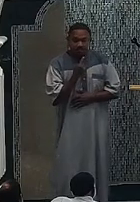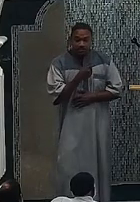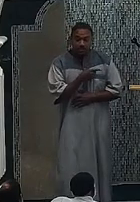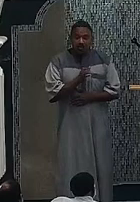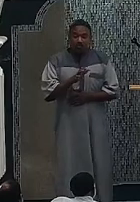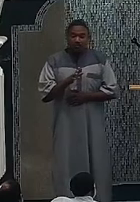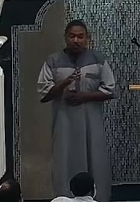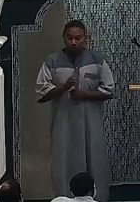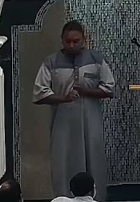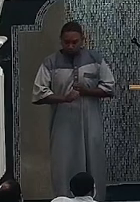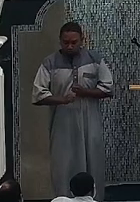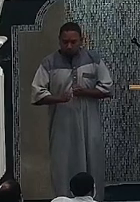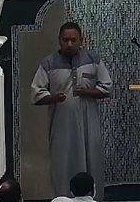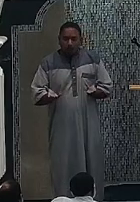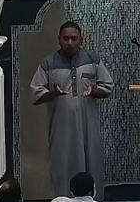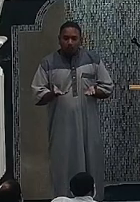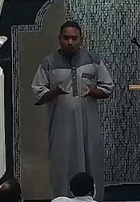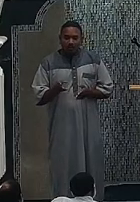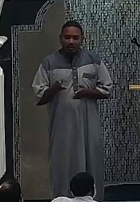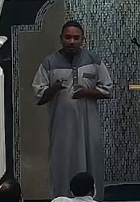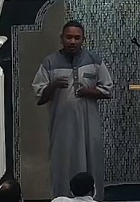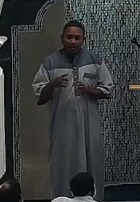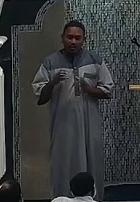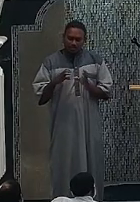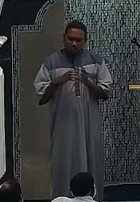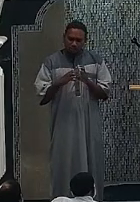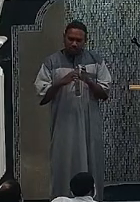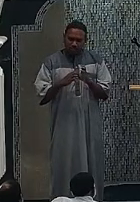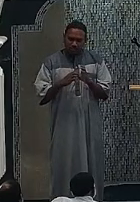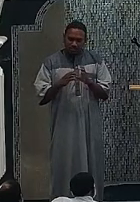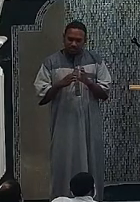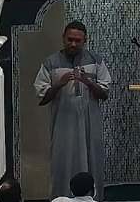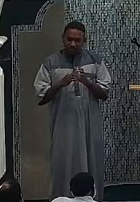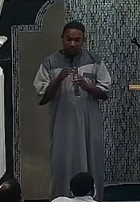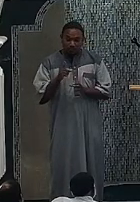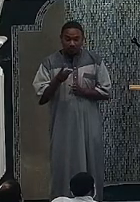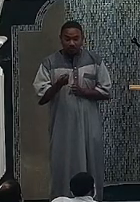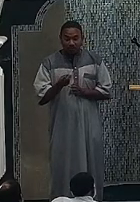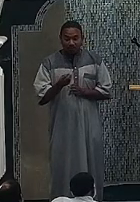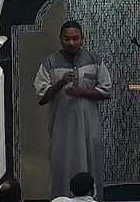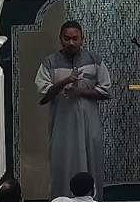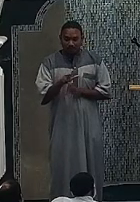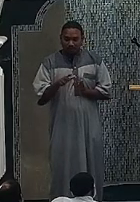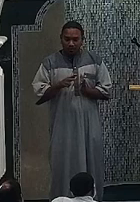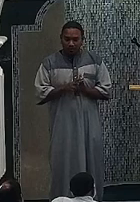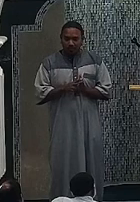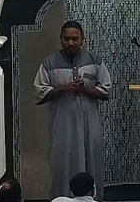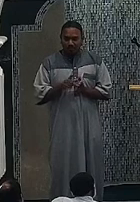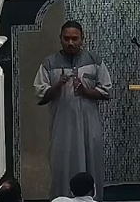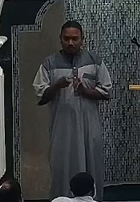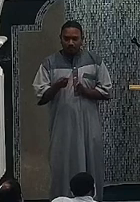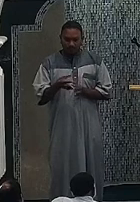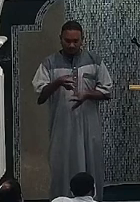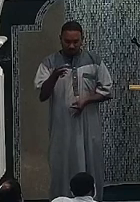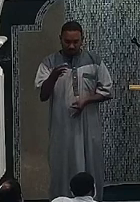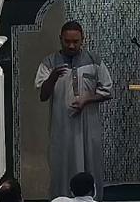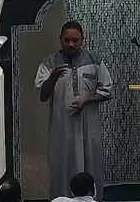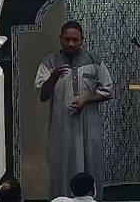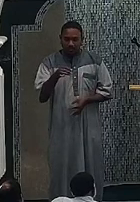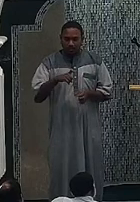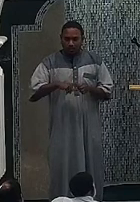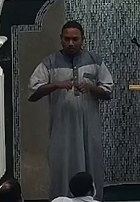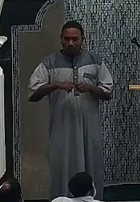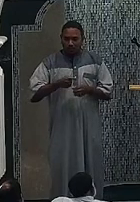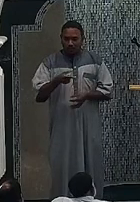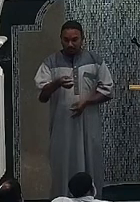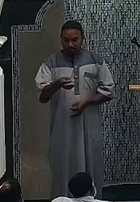In addition, these special schools are all Catholic schools. So we are